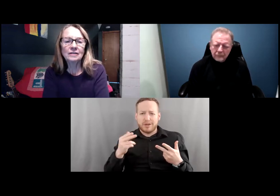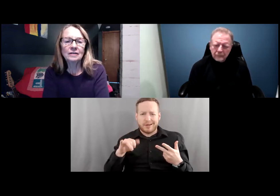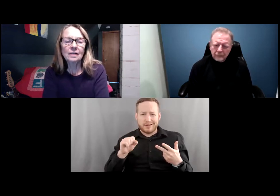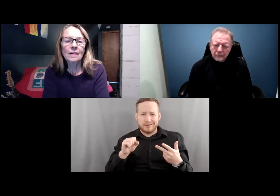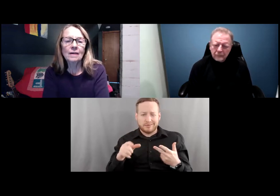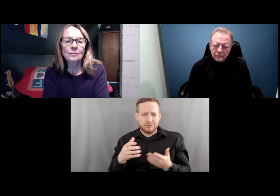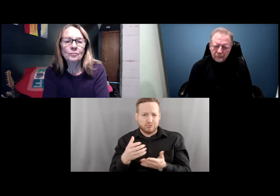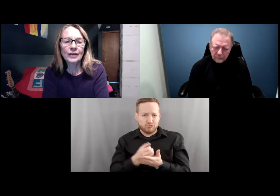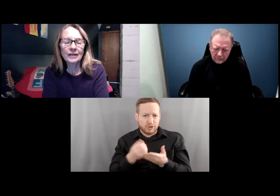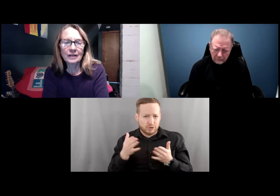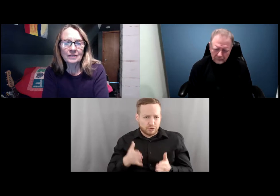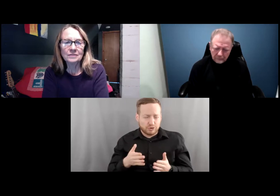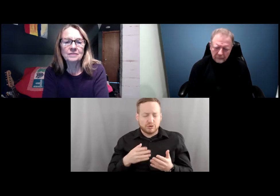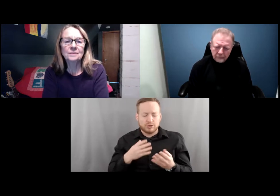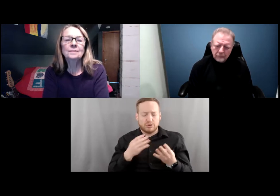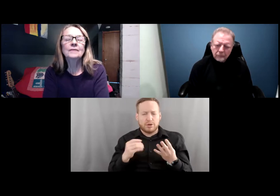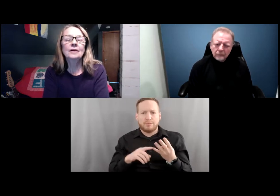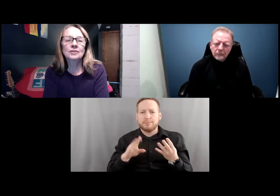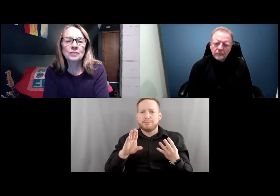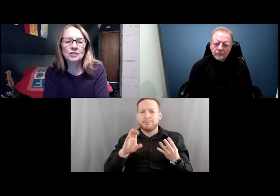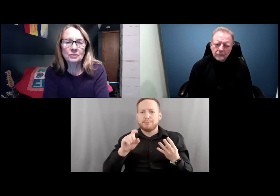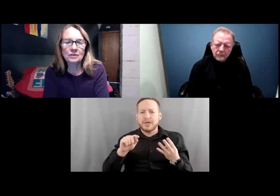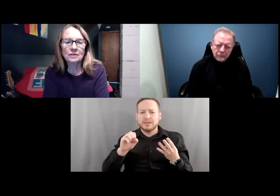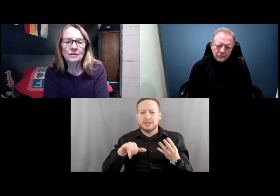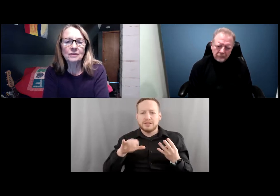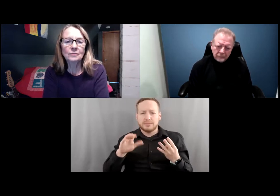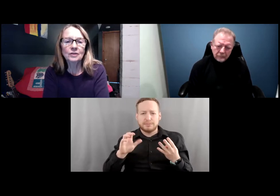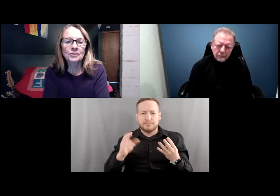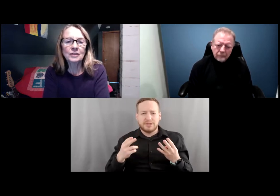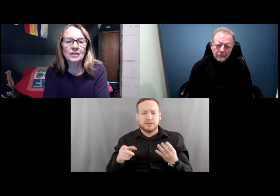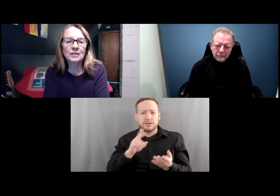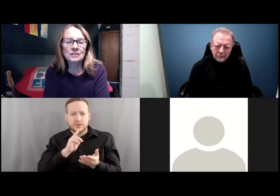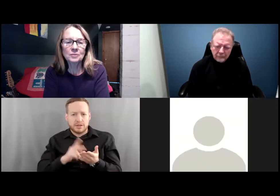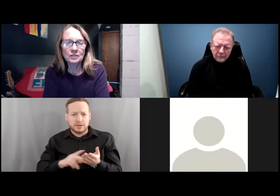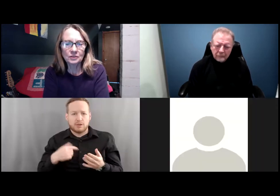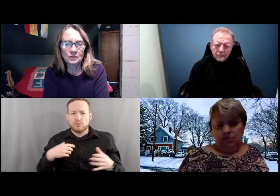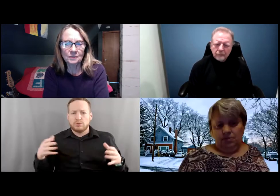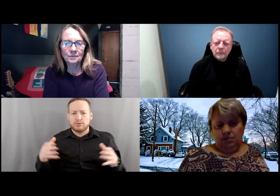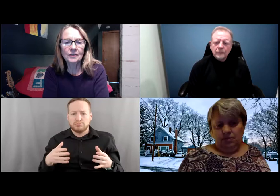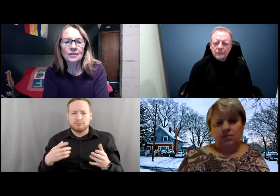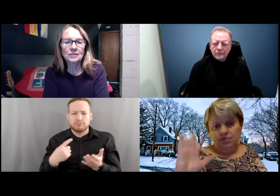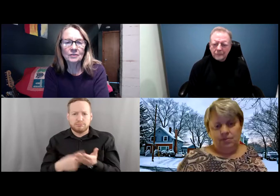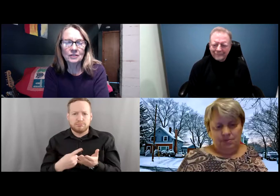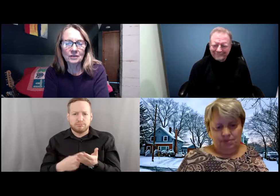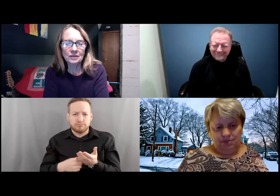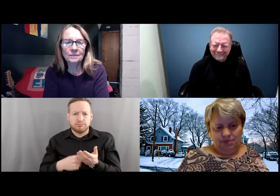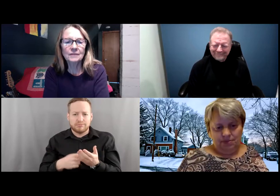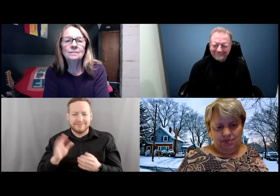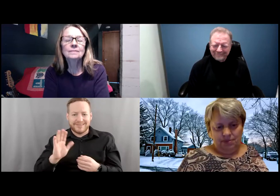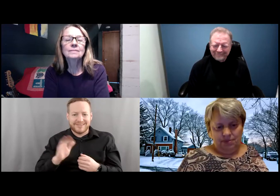and Brett Hayes, our treasurer. We also had Betsy Beach, our